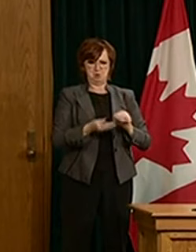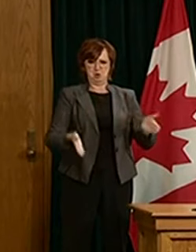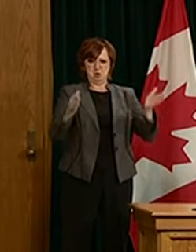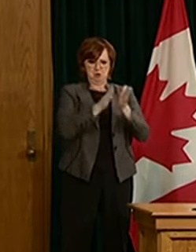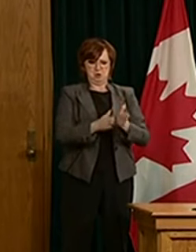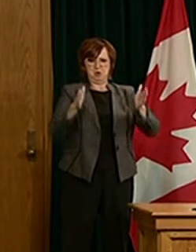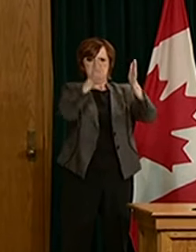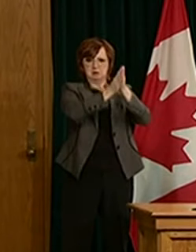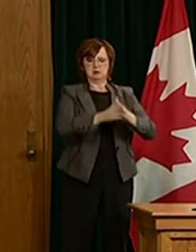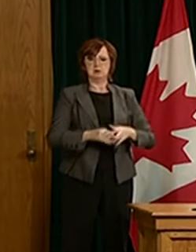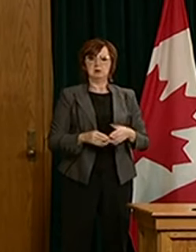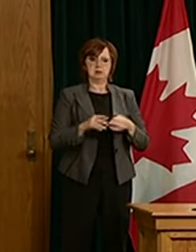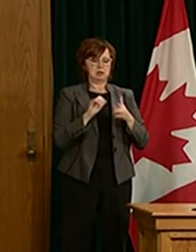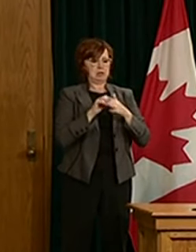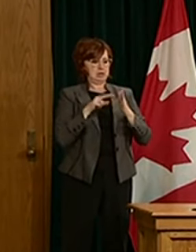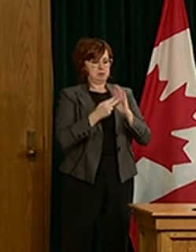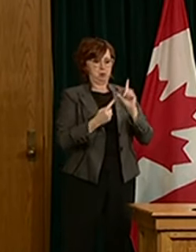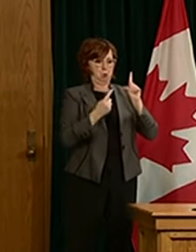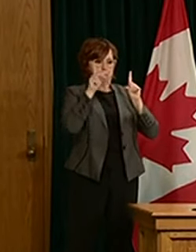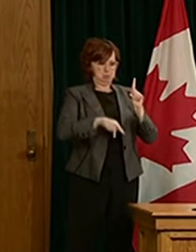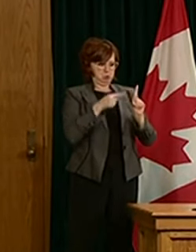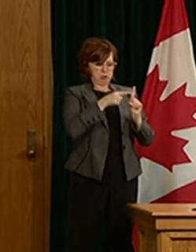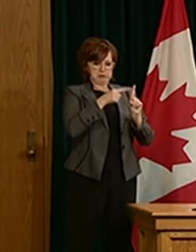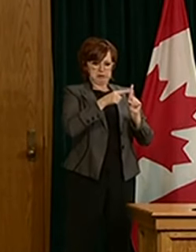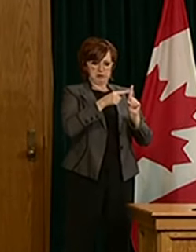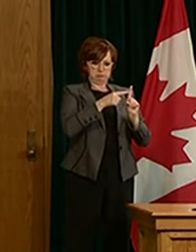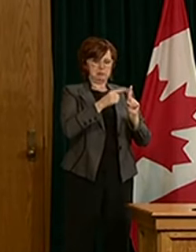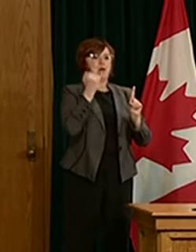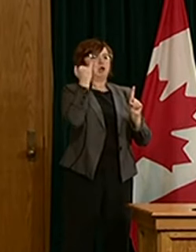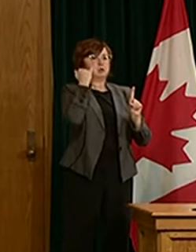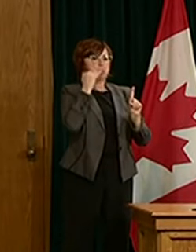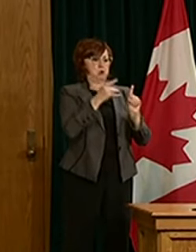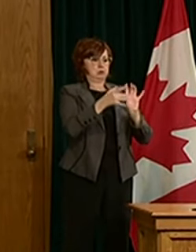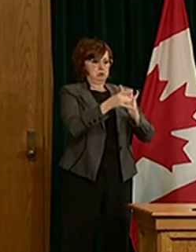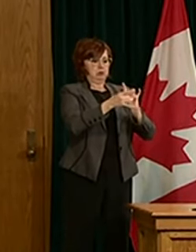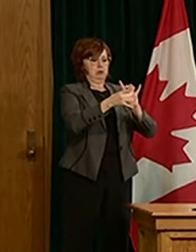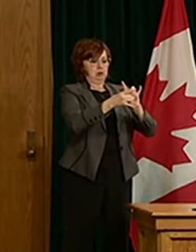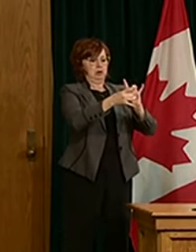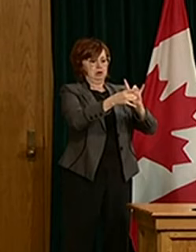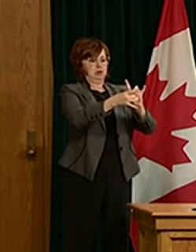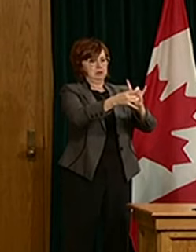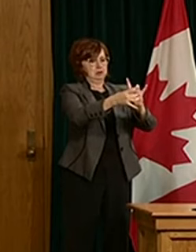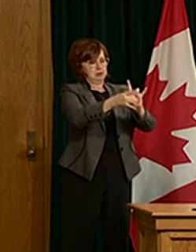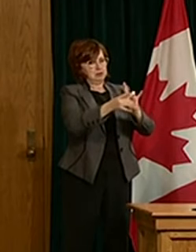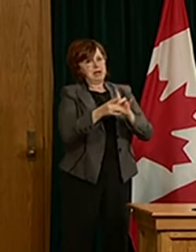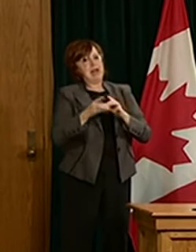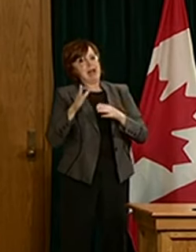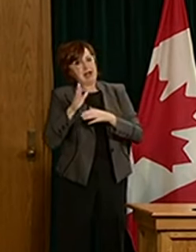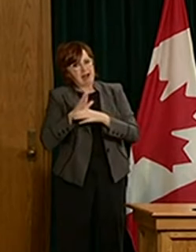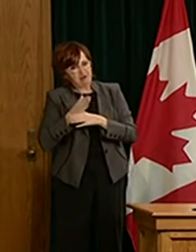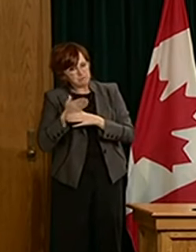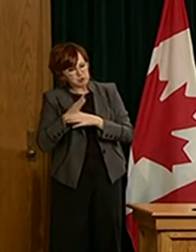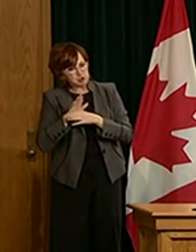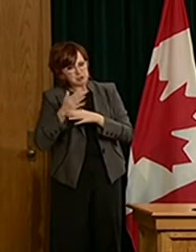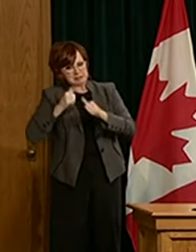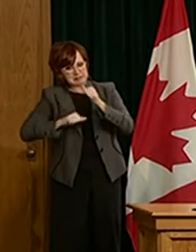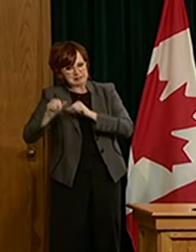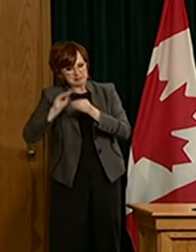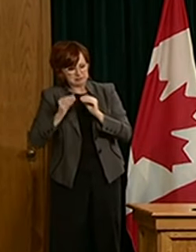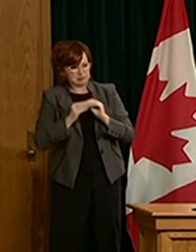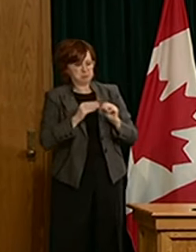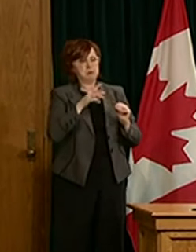average number of people that one person with COVID-19 would infect in a population of all susceptible individuals.